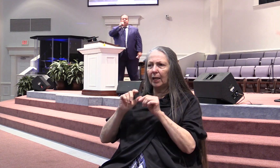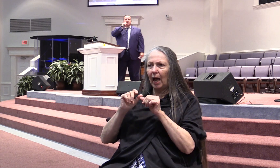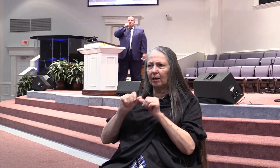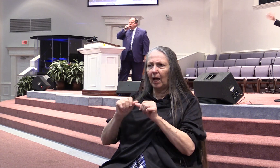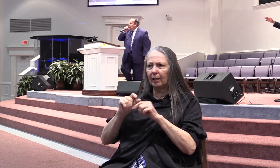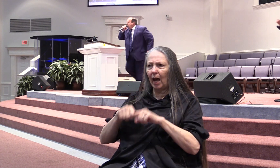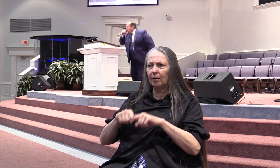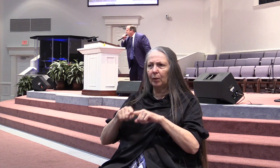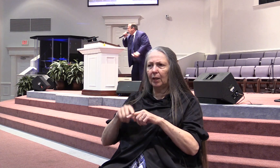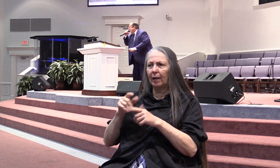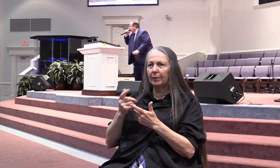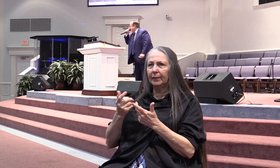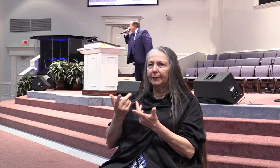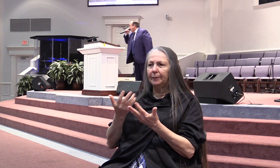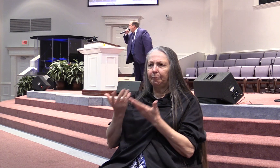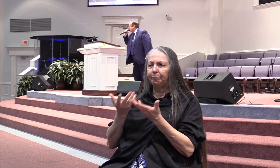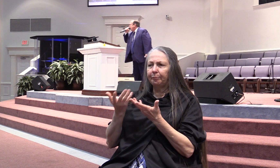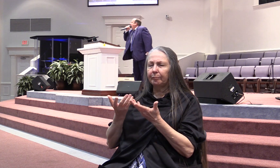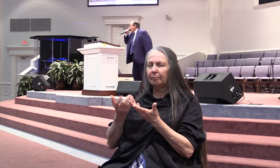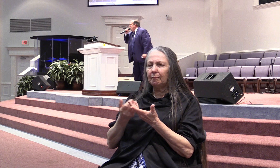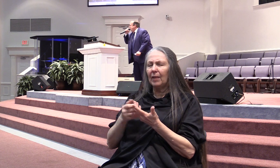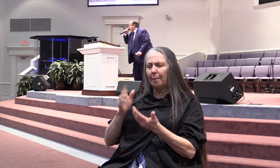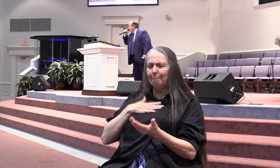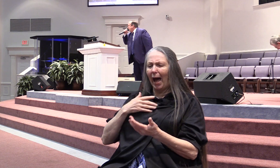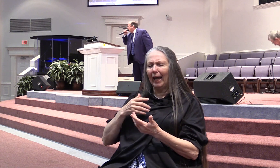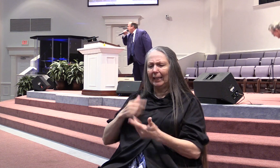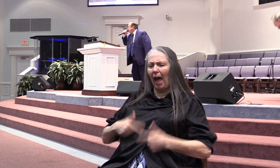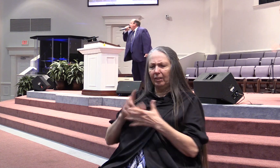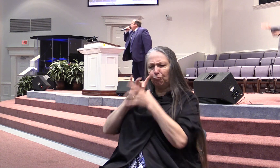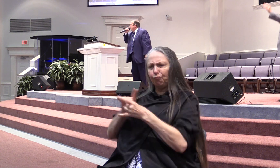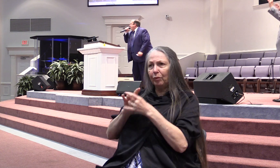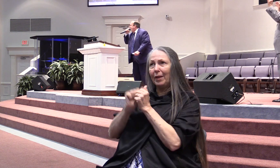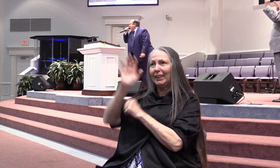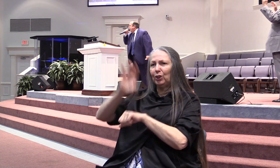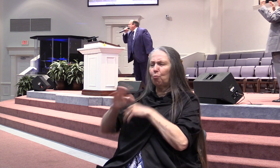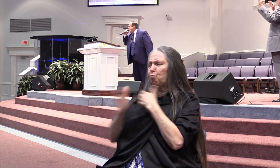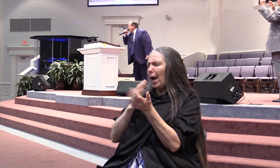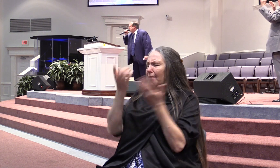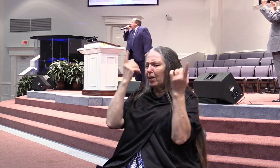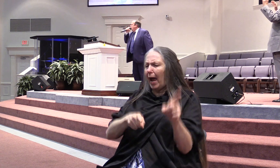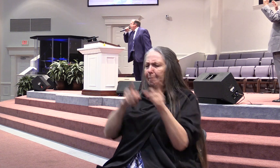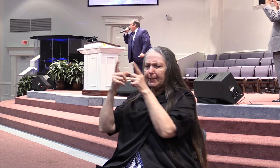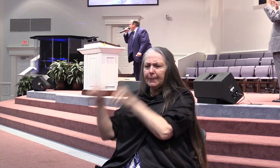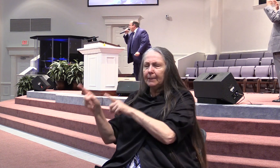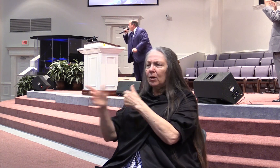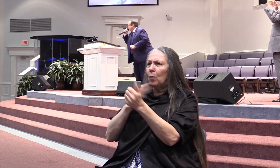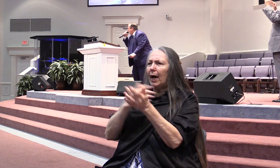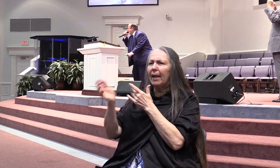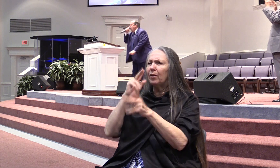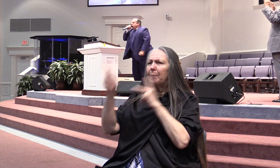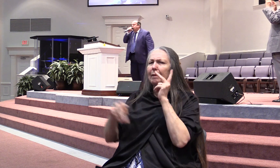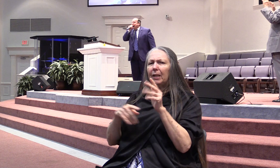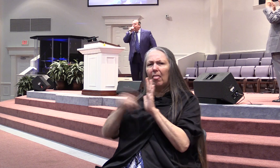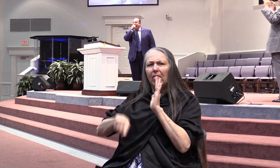Saved. So I'm going to plant my feet in the church, and no matter what comes, no matter how hell attacks, no matter what people